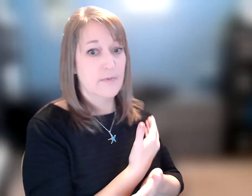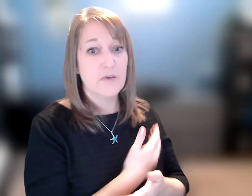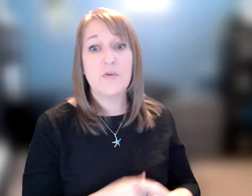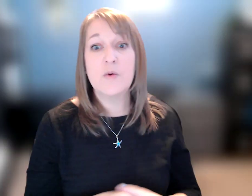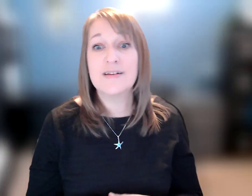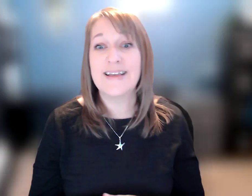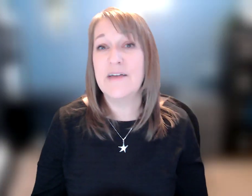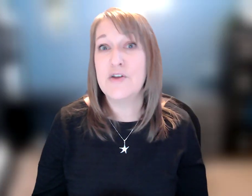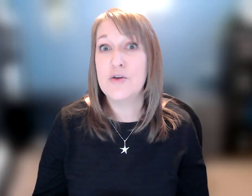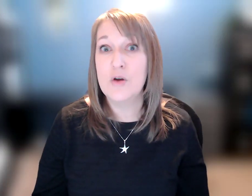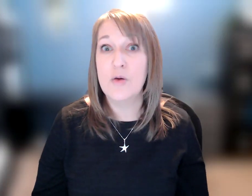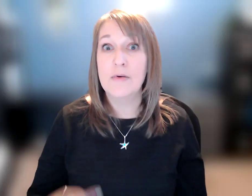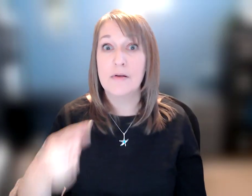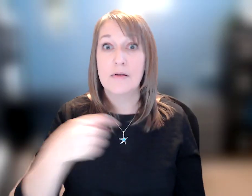So if you want to say, I have a new room,